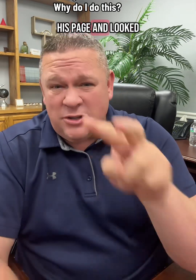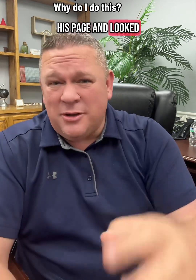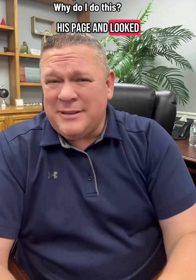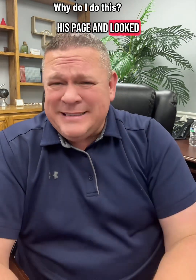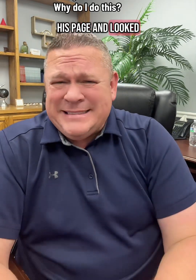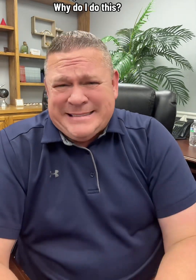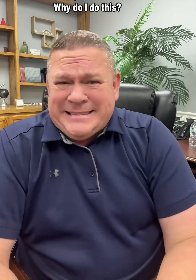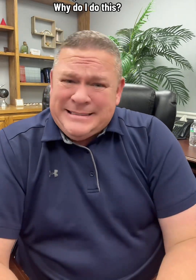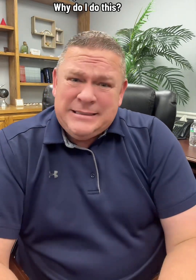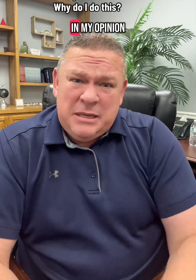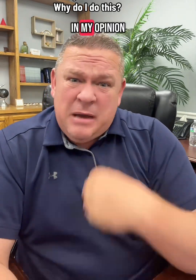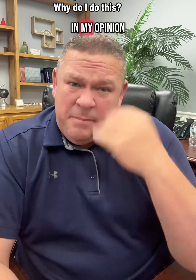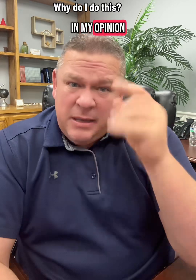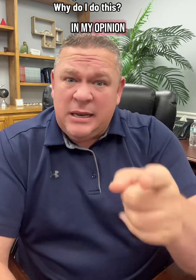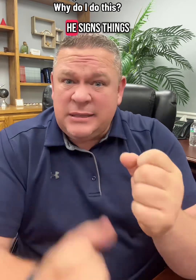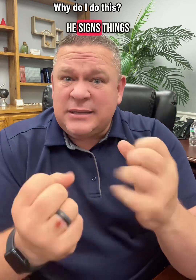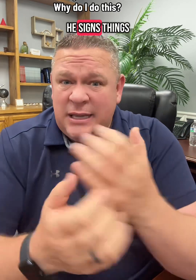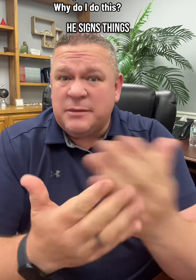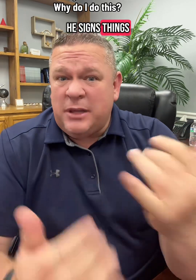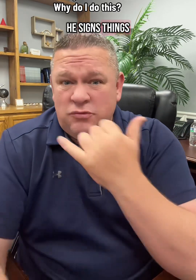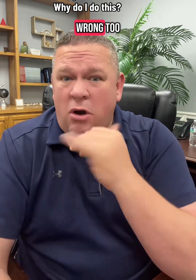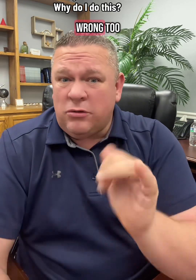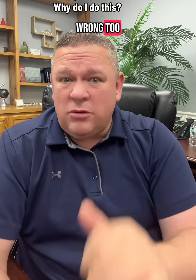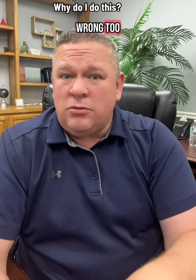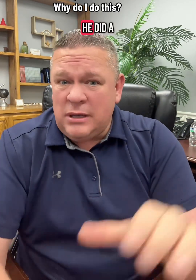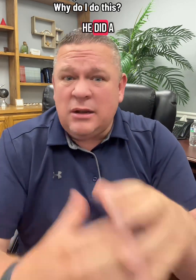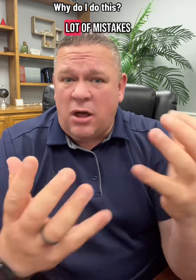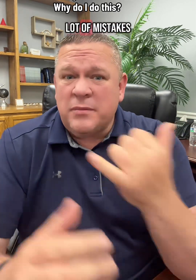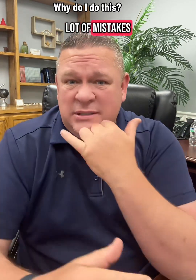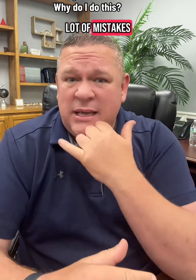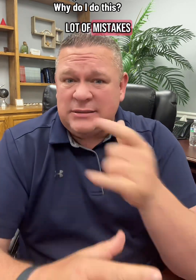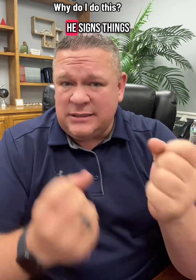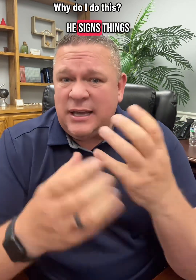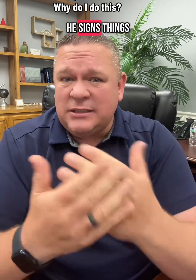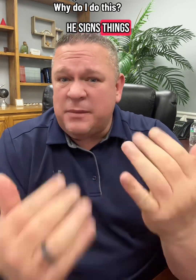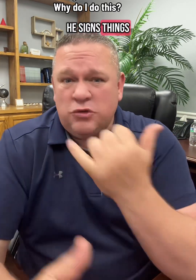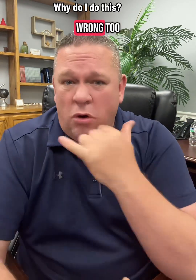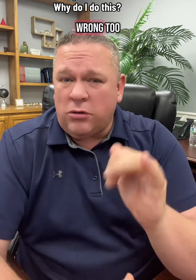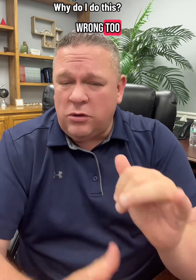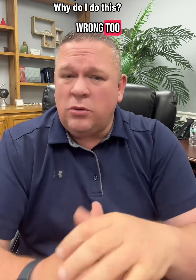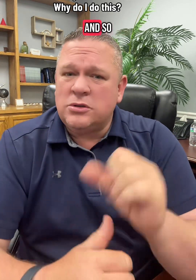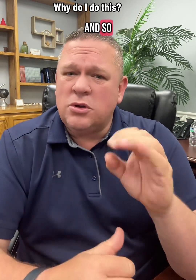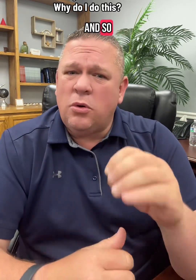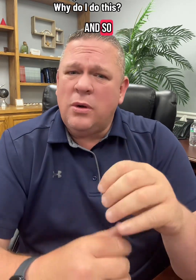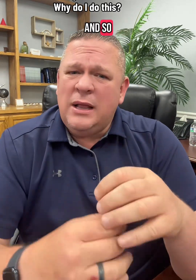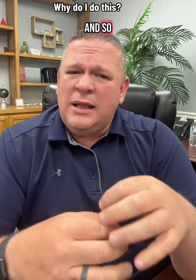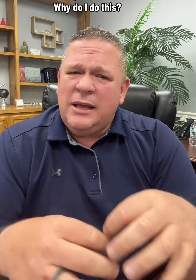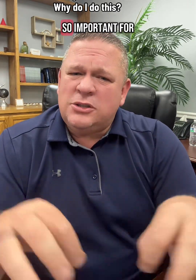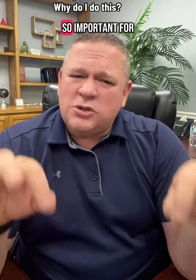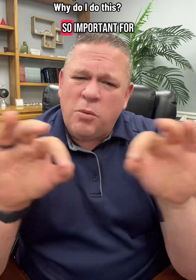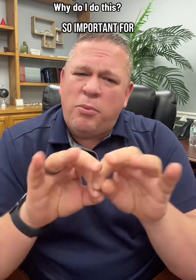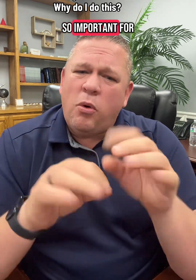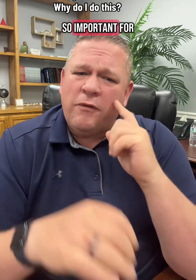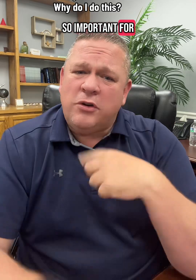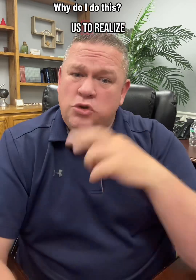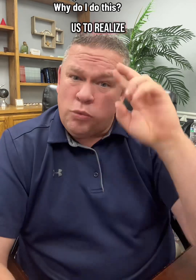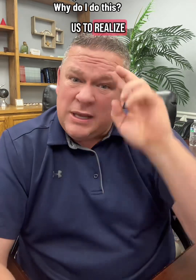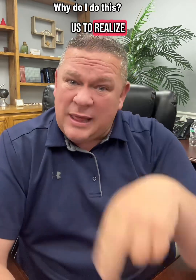looked. In my opinion, he signed some things wrong too. He did a lot of mistakes. He signed some things wrong too. And so it's so important for us to